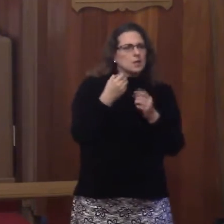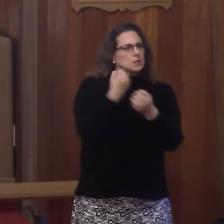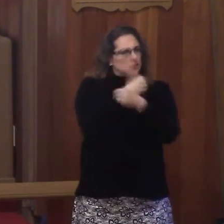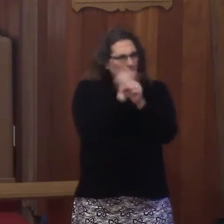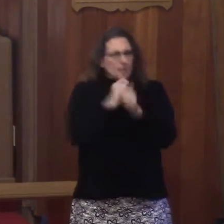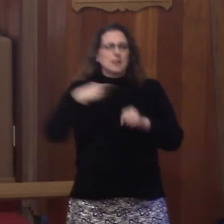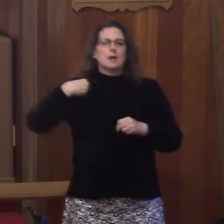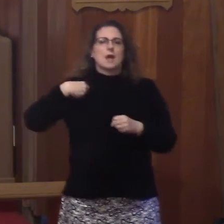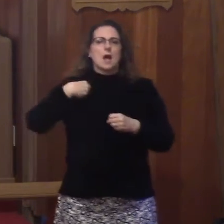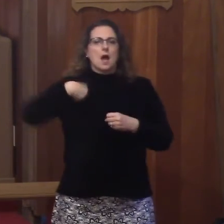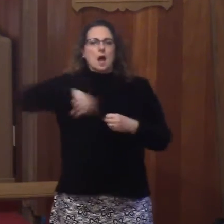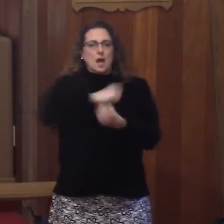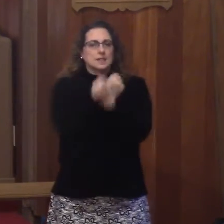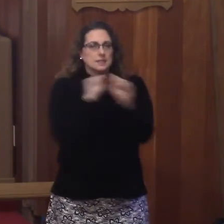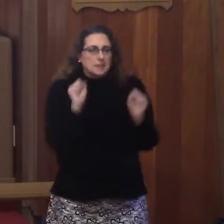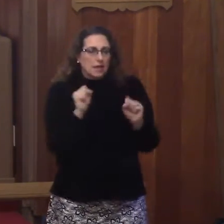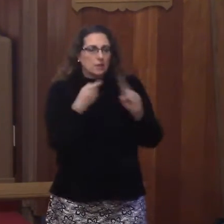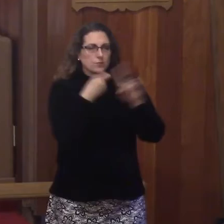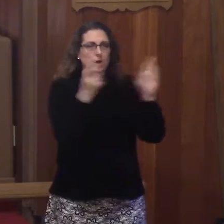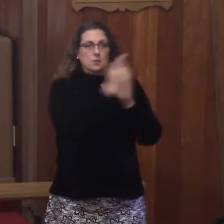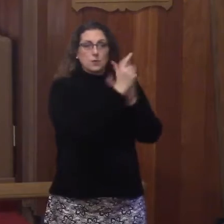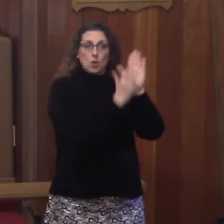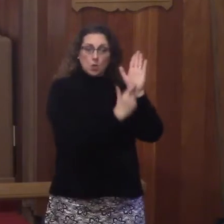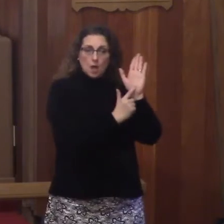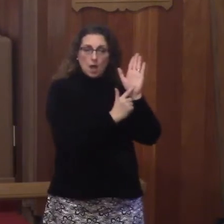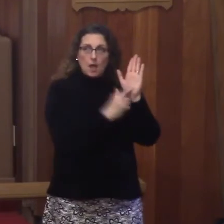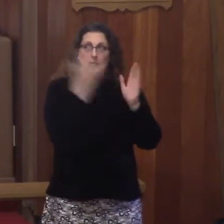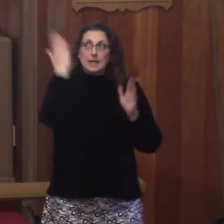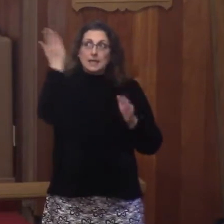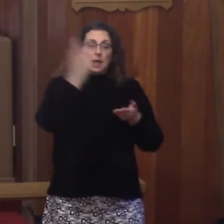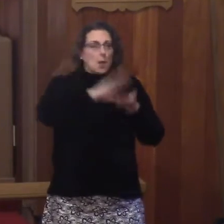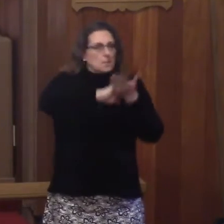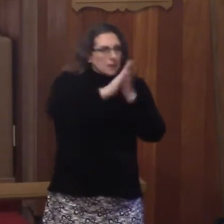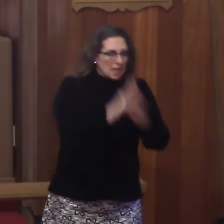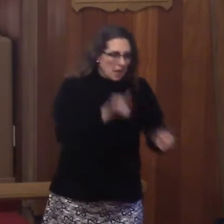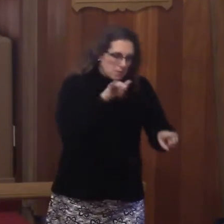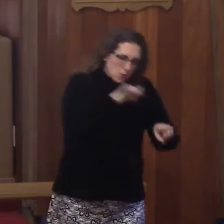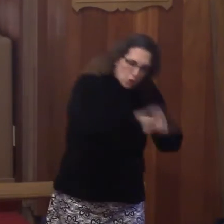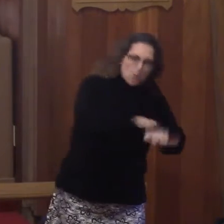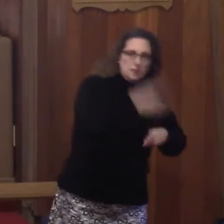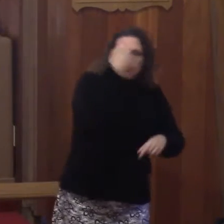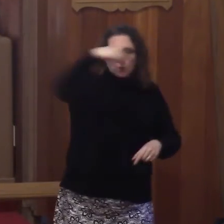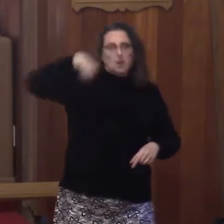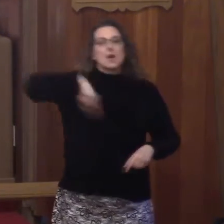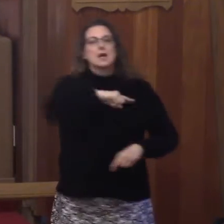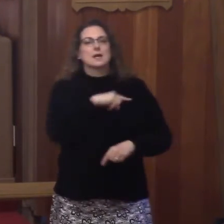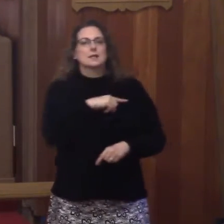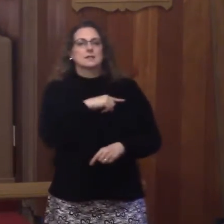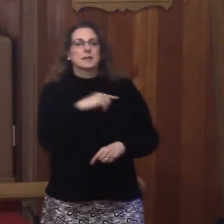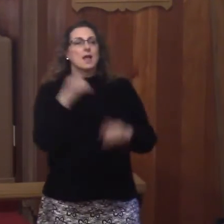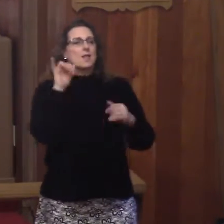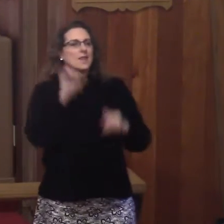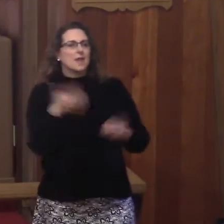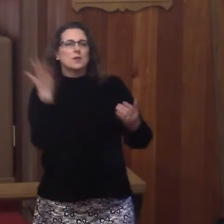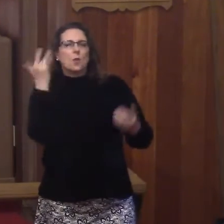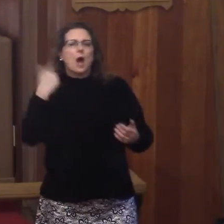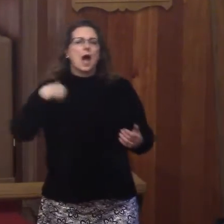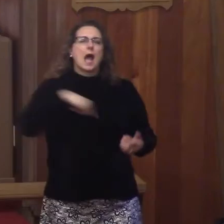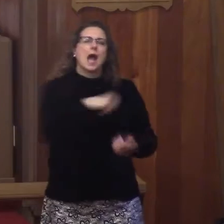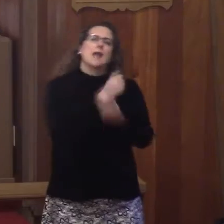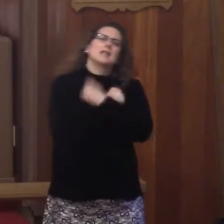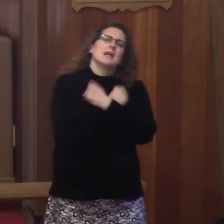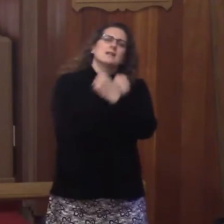by becoming the curse for us. And this is why, I said it in an early service, and I'll say it again. This is why I love,